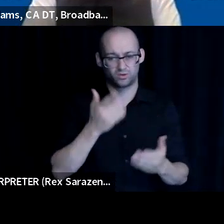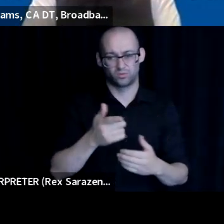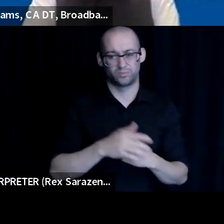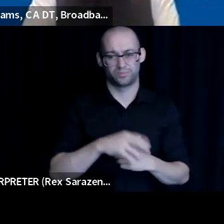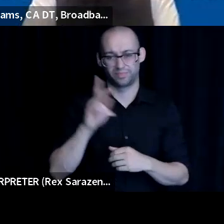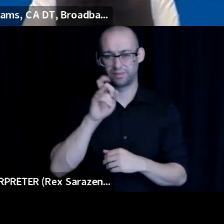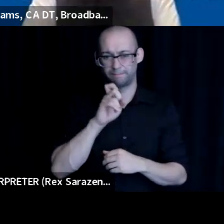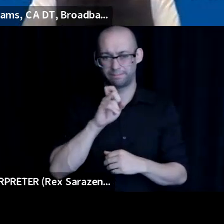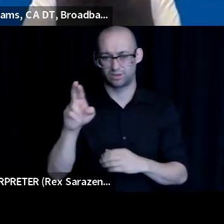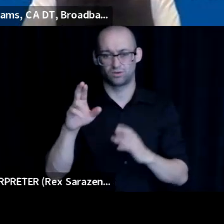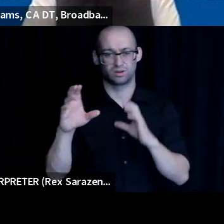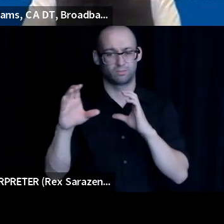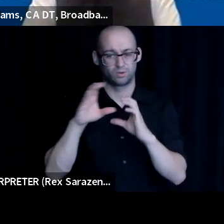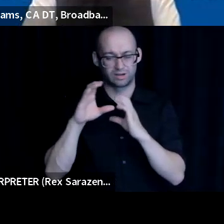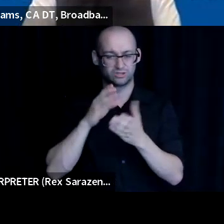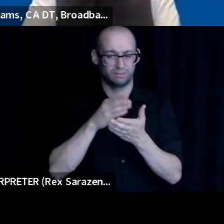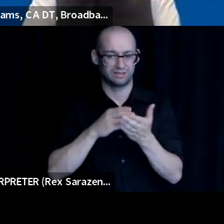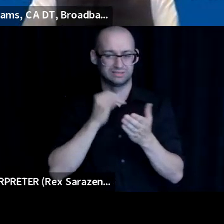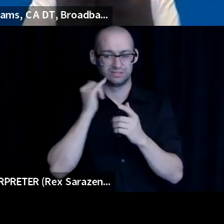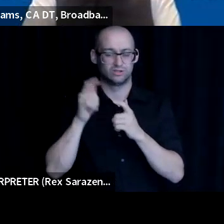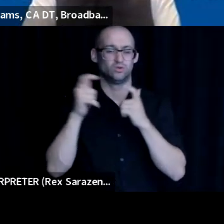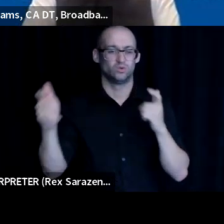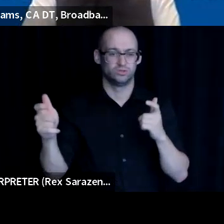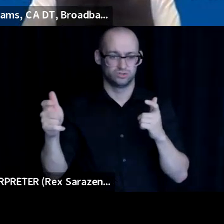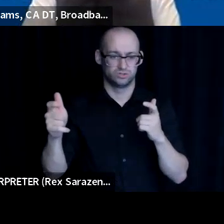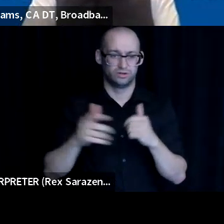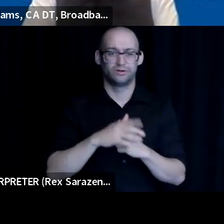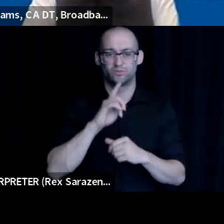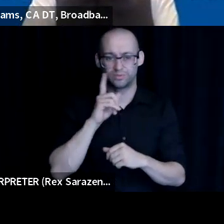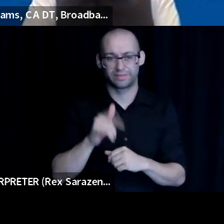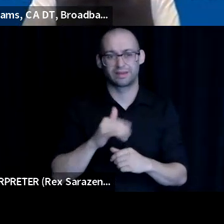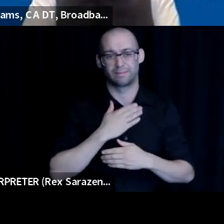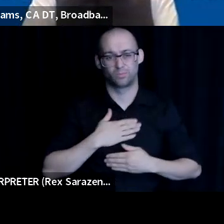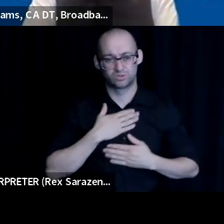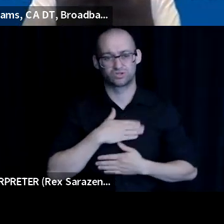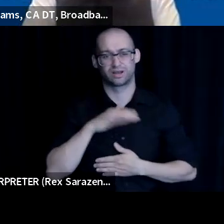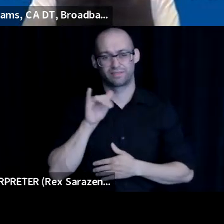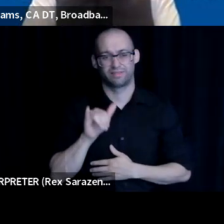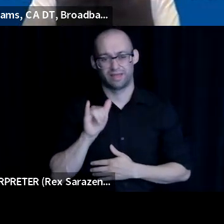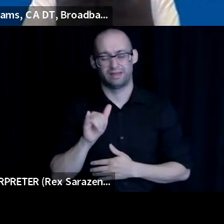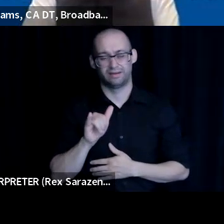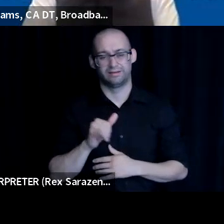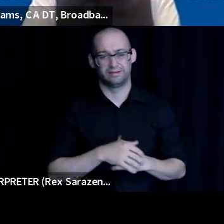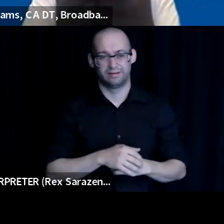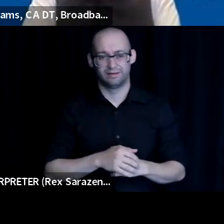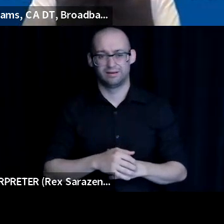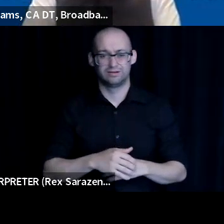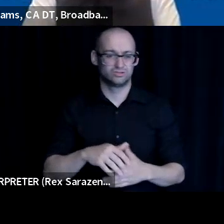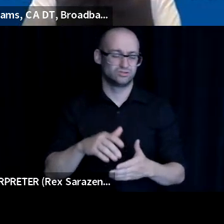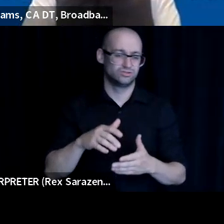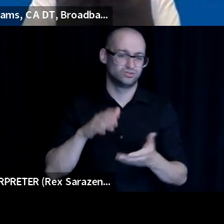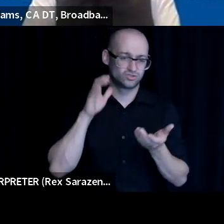peer communication piece is huge. So really appreciate you sharing that too as a trusted